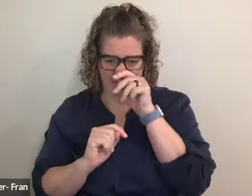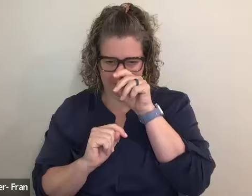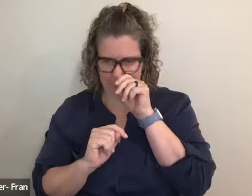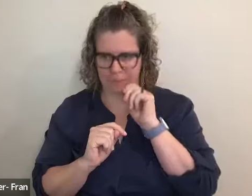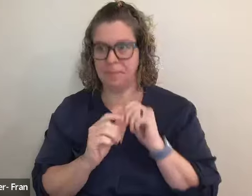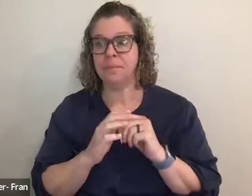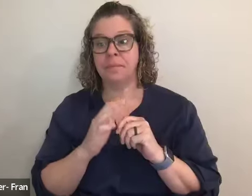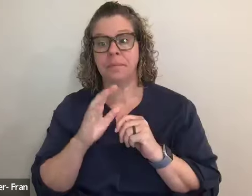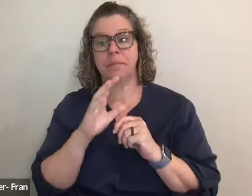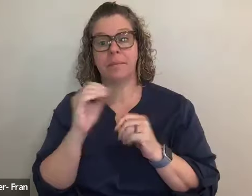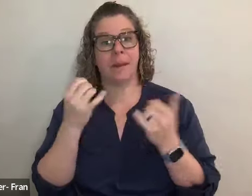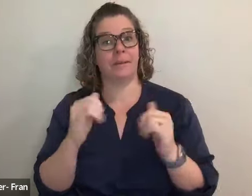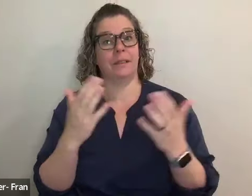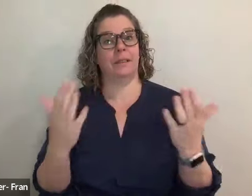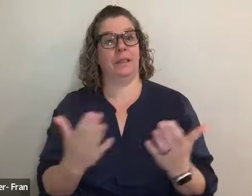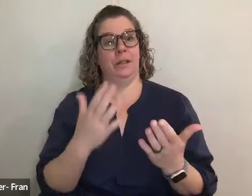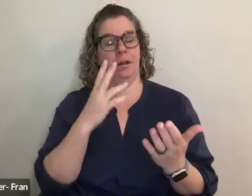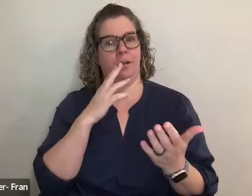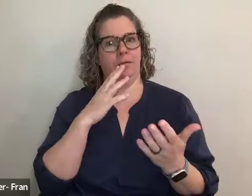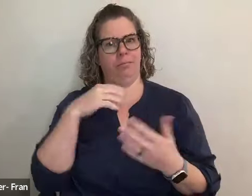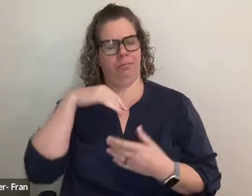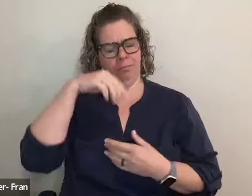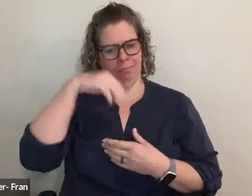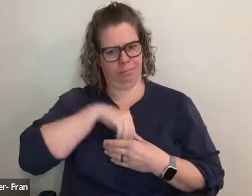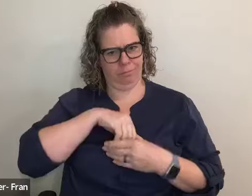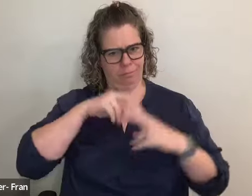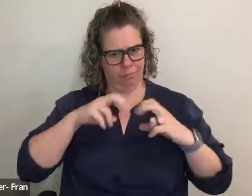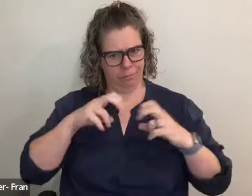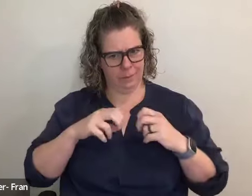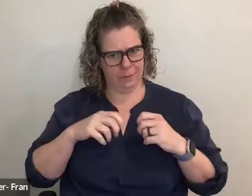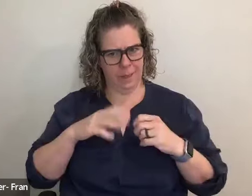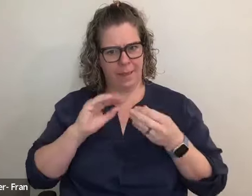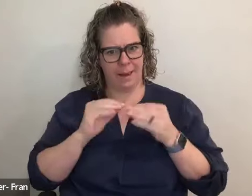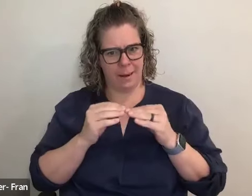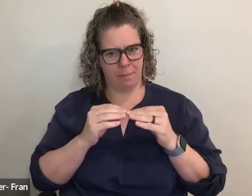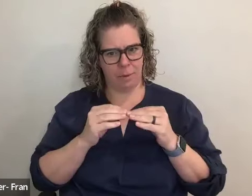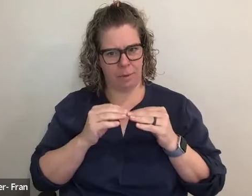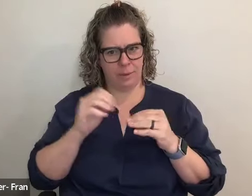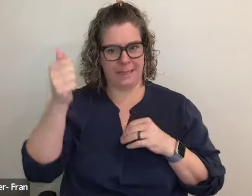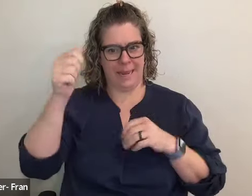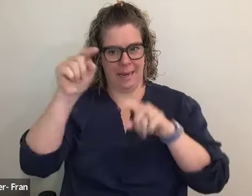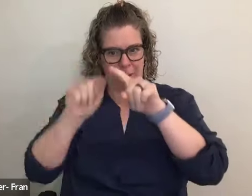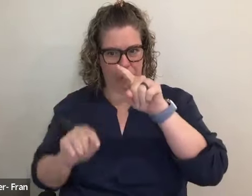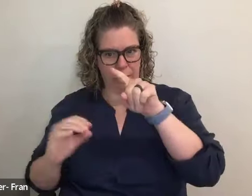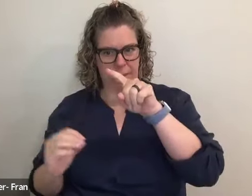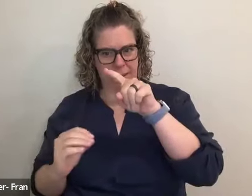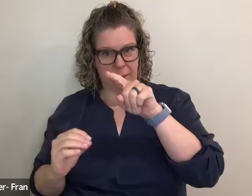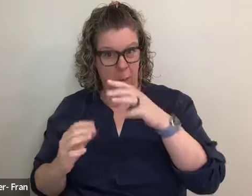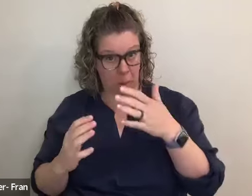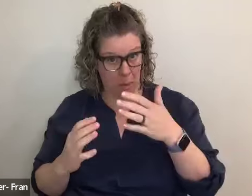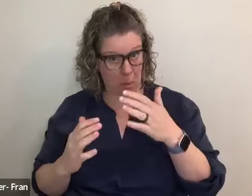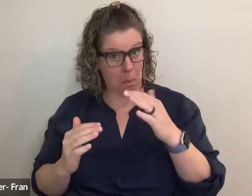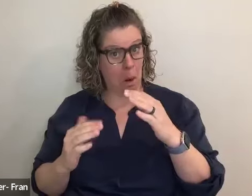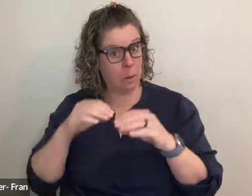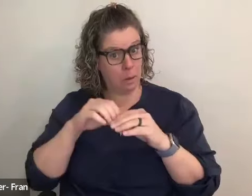Yeah. And if you're still here, checking in with yourself, choosing a number 1 to 10. Where are you? How close are you to your